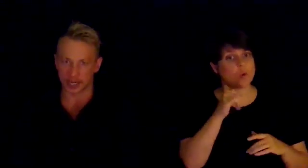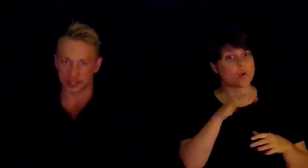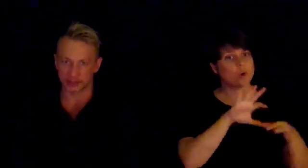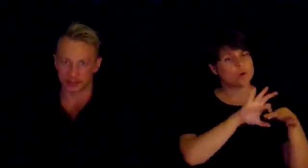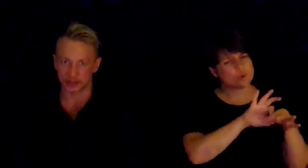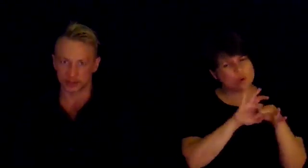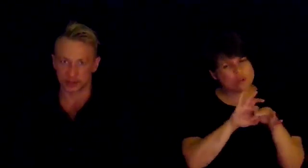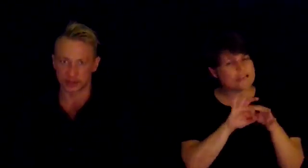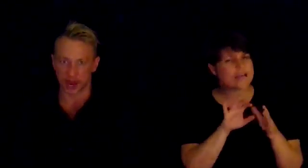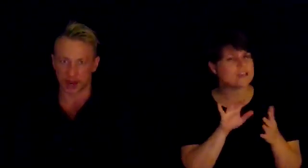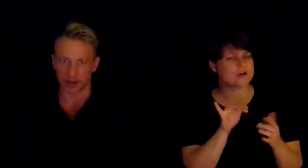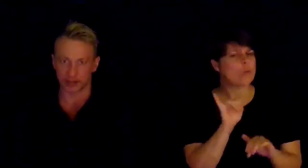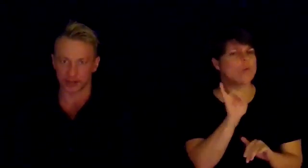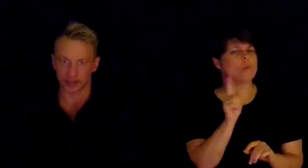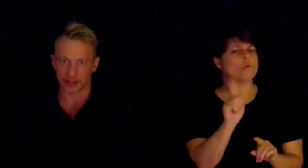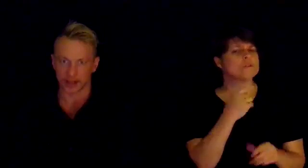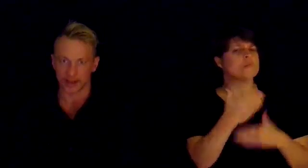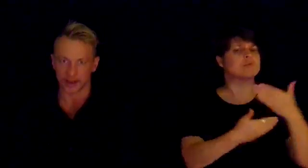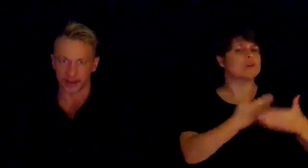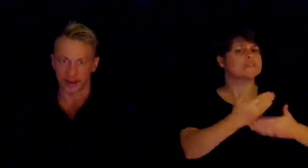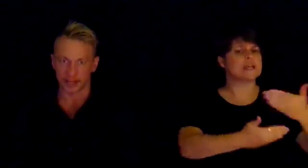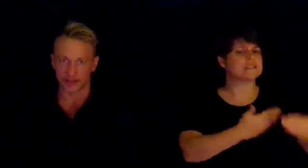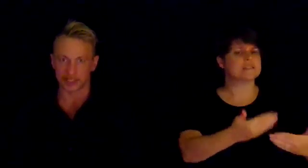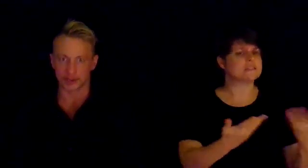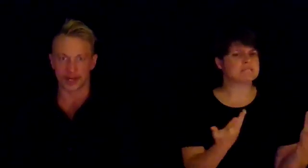you explain what